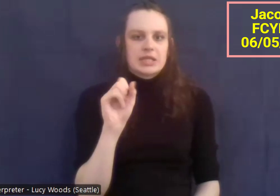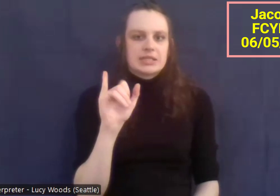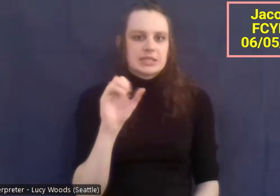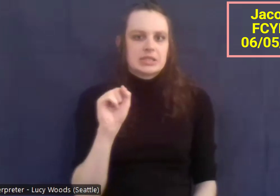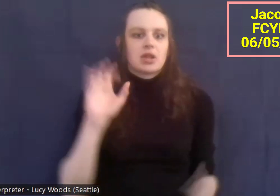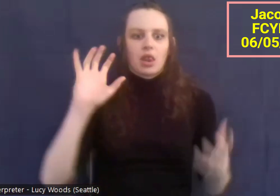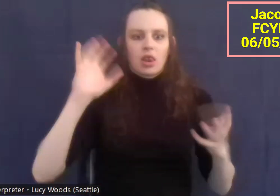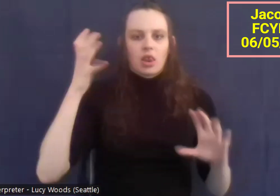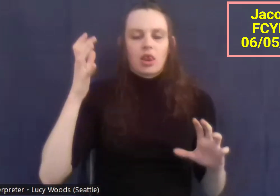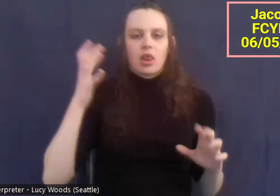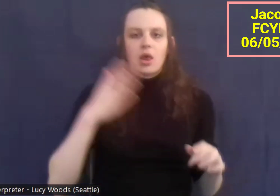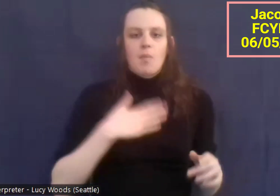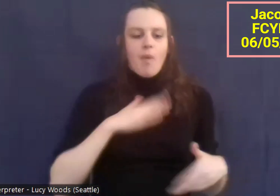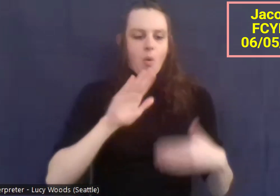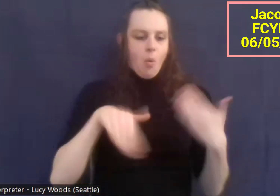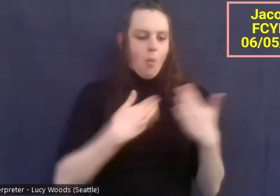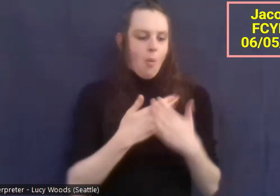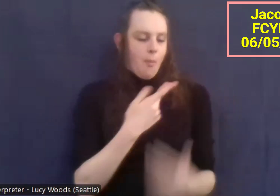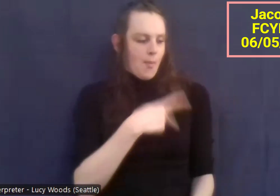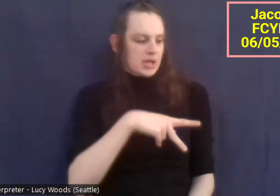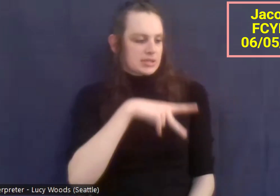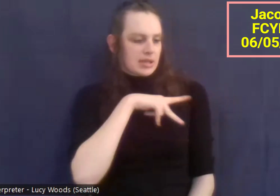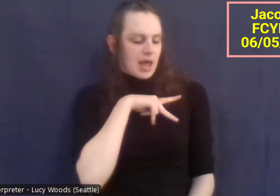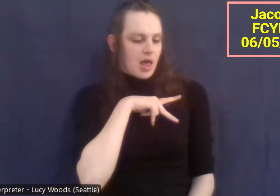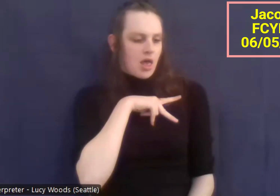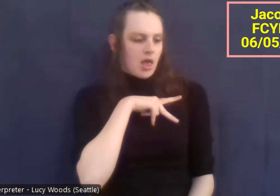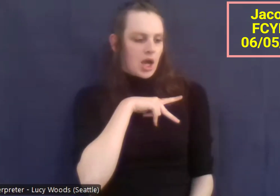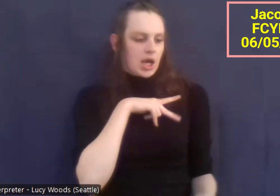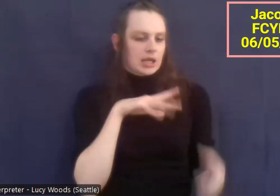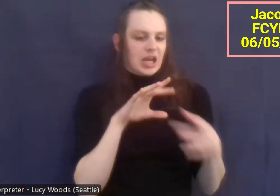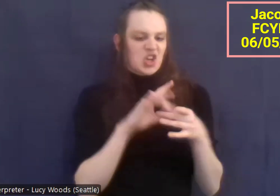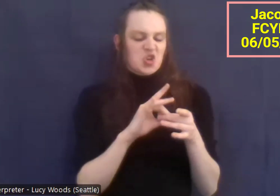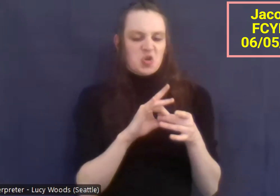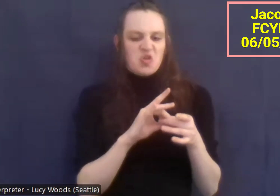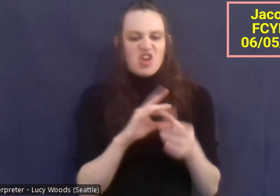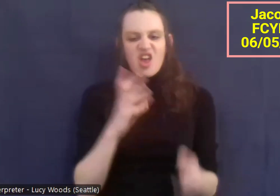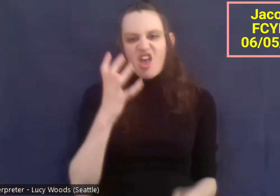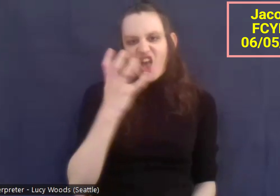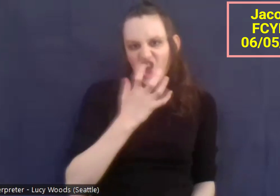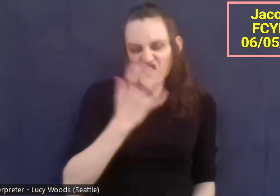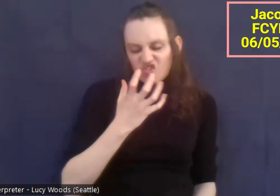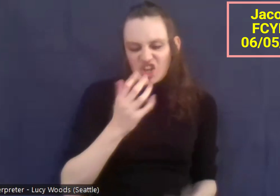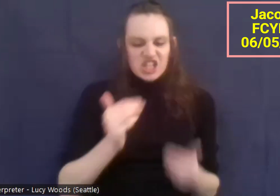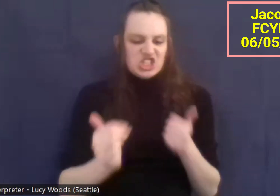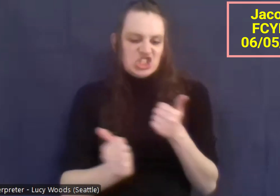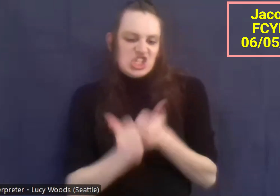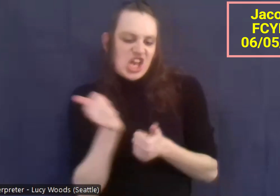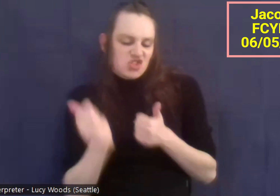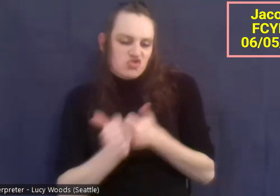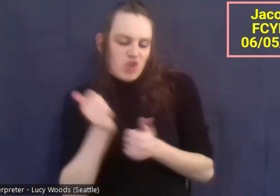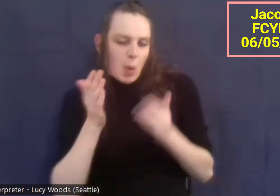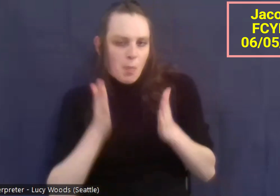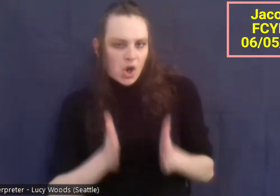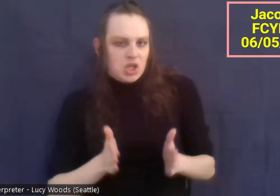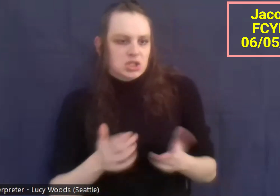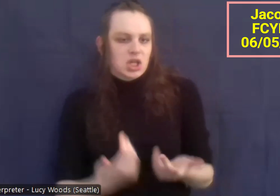my entire personality was built around being this angry, very dangerous person, and